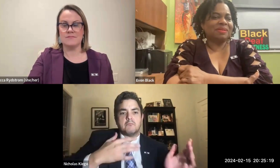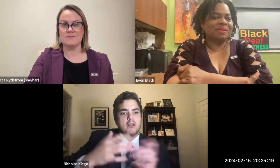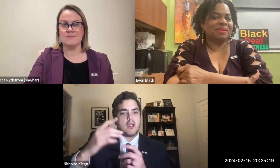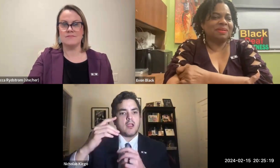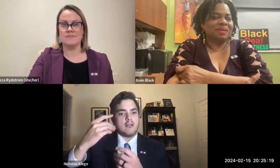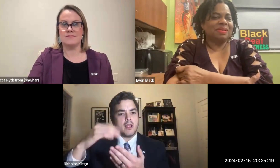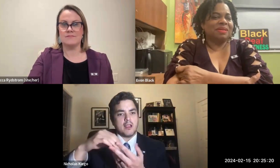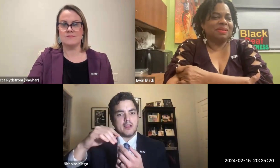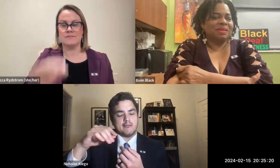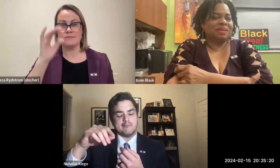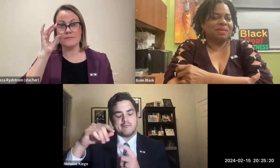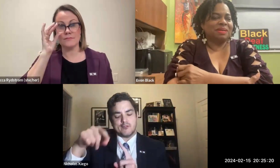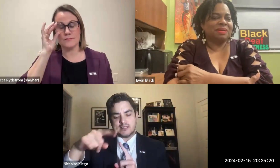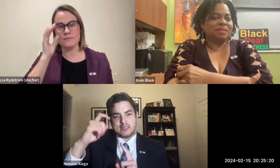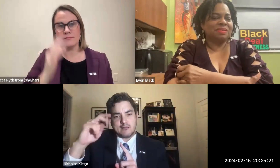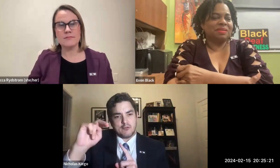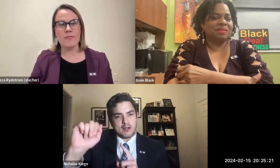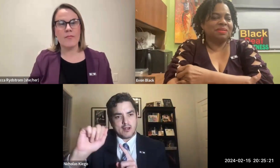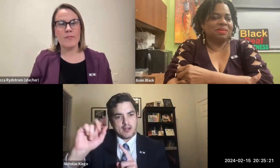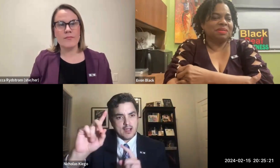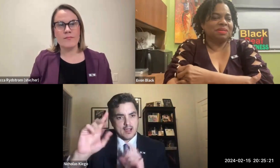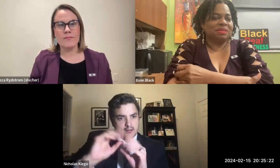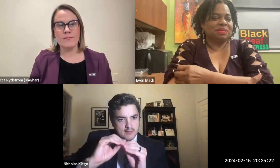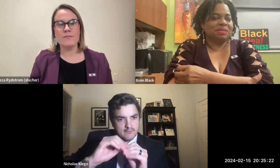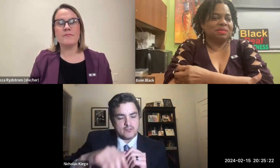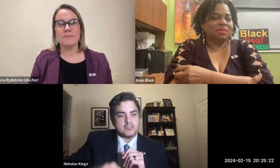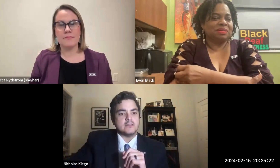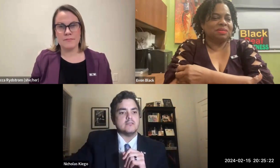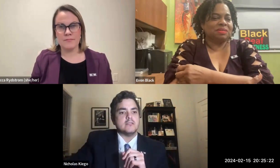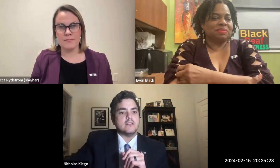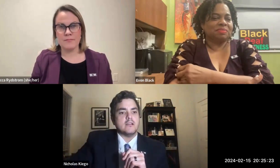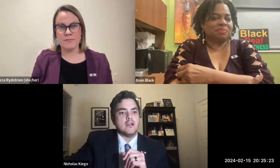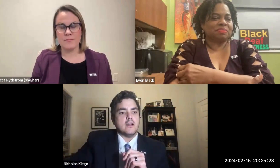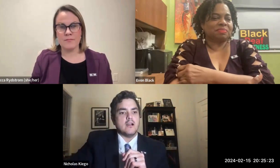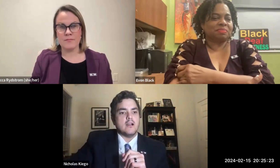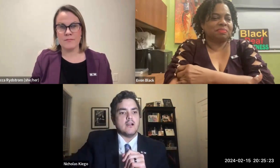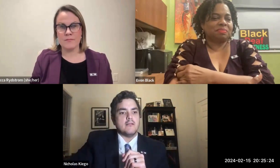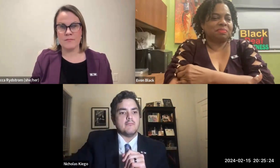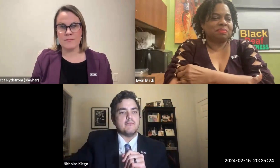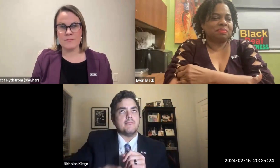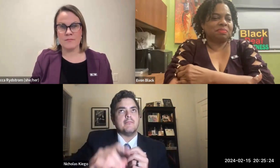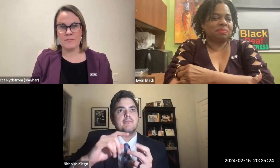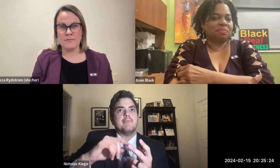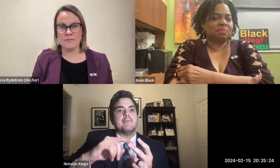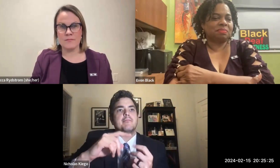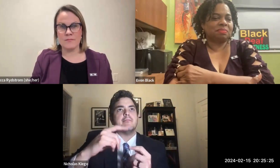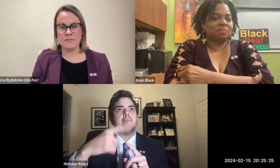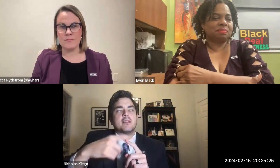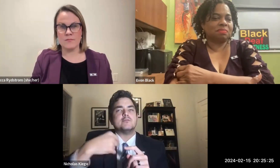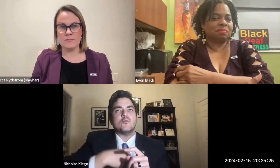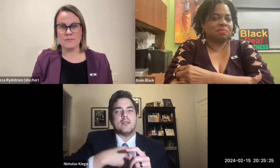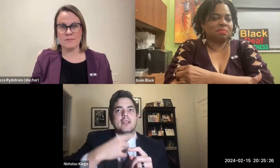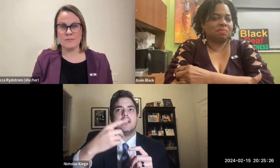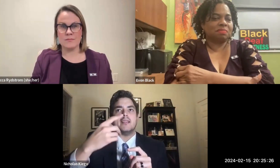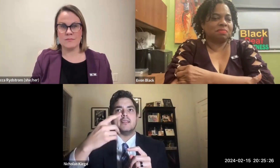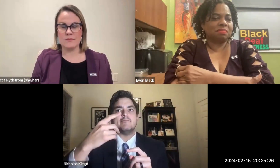Nick. We also attended NBDA last year, and we're planning this summer to go to the NAD conference.